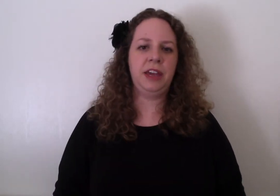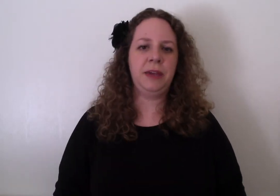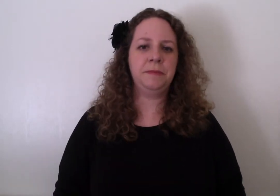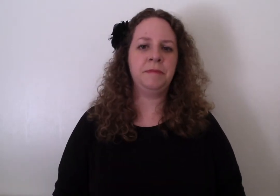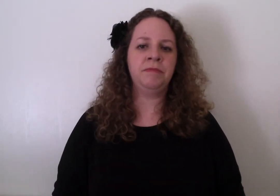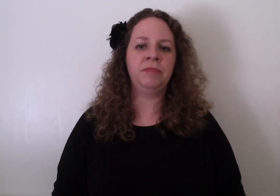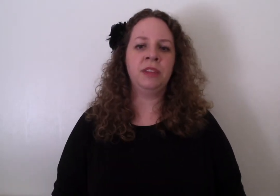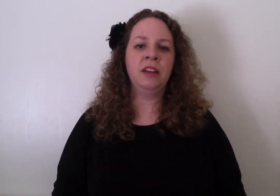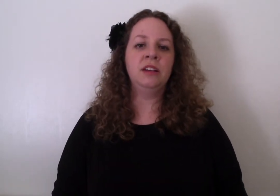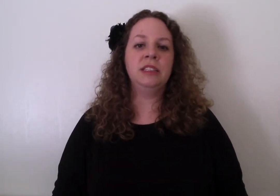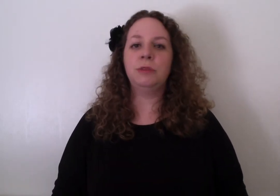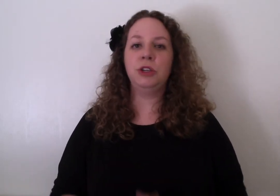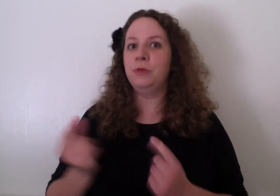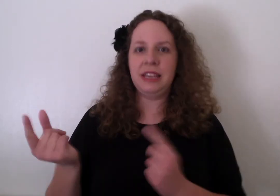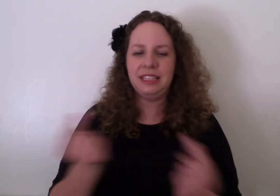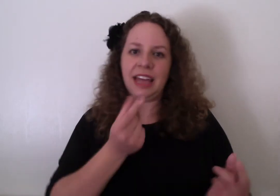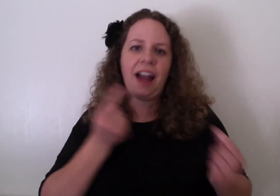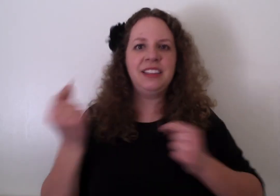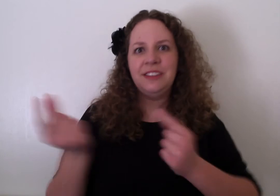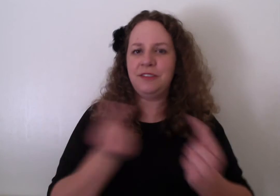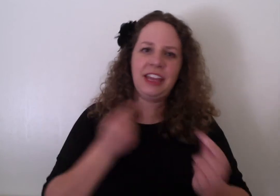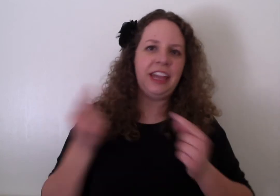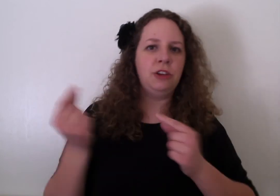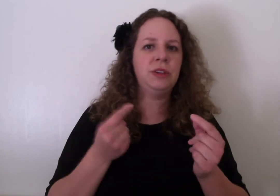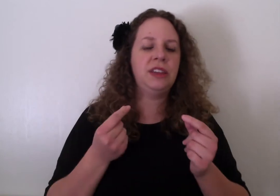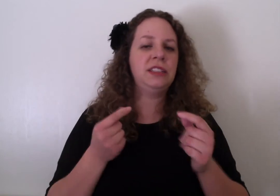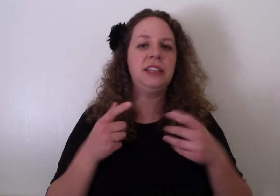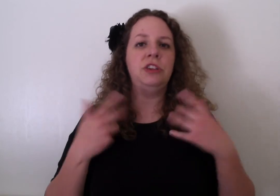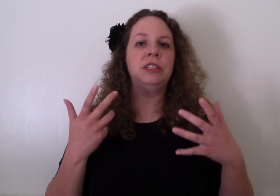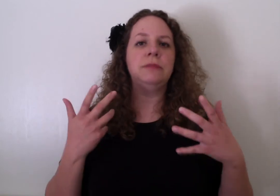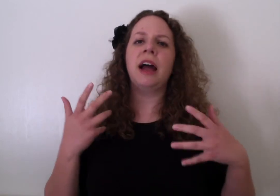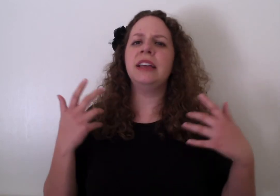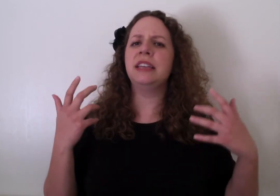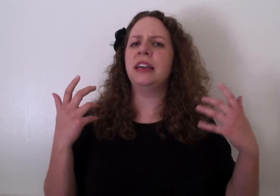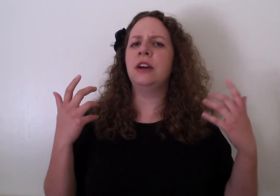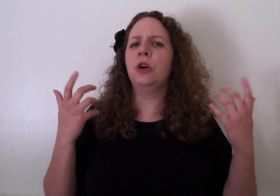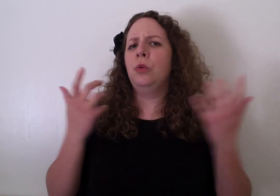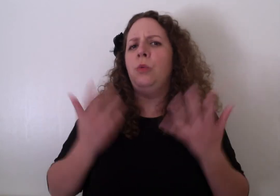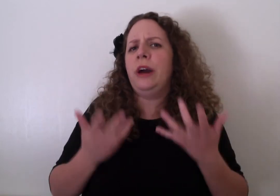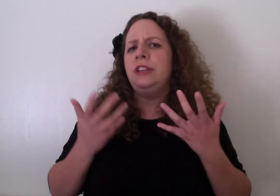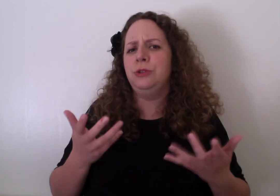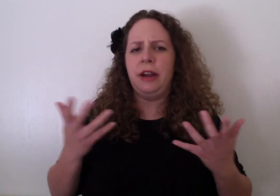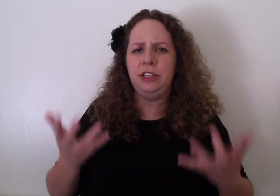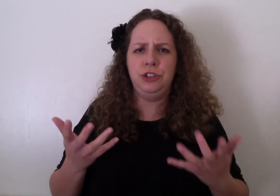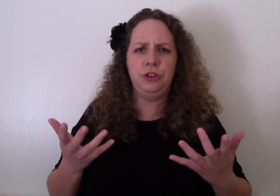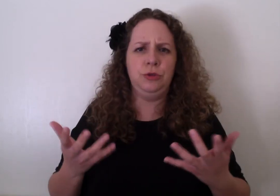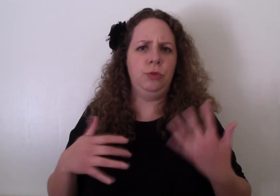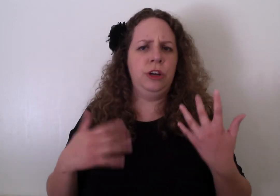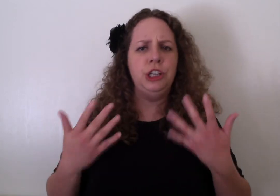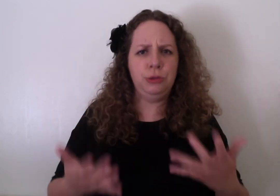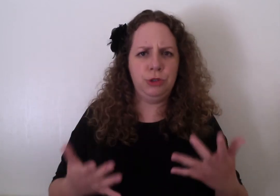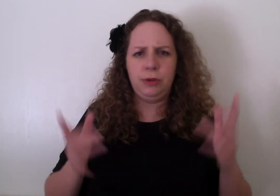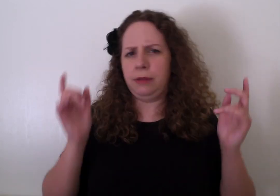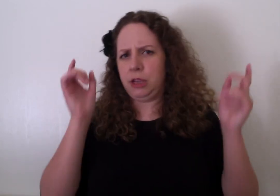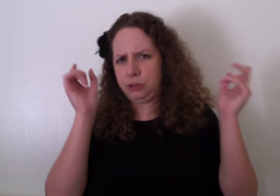Okay? Someone who is active and getting out doing things. Okay, notice I'm not asking, what do I do? What are you doing? I'm not doing